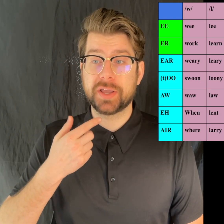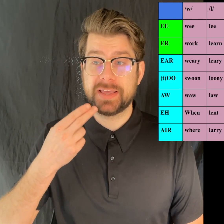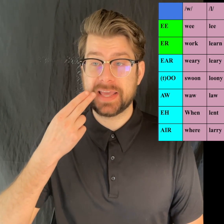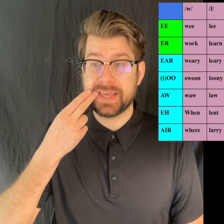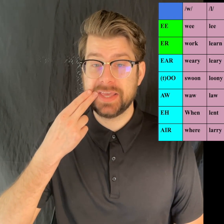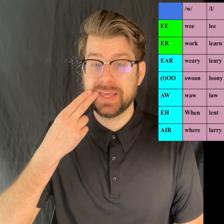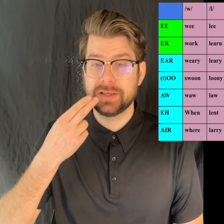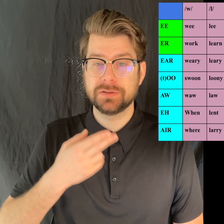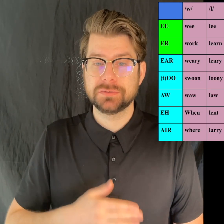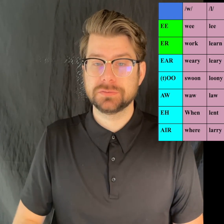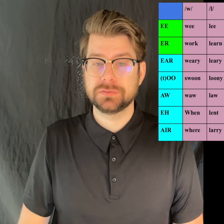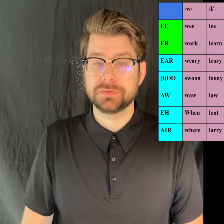Wookie,